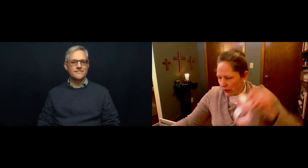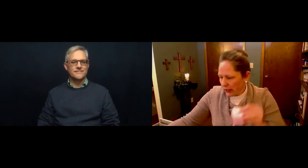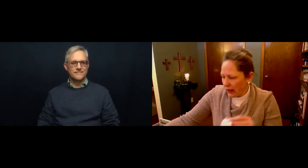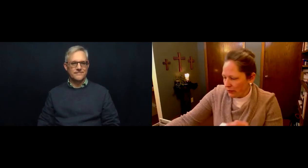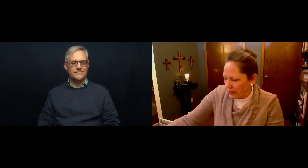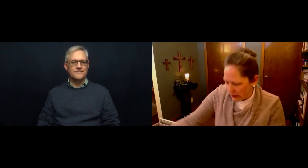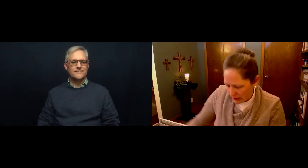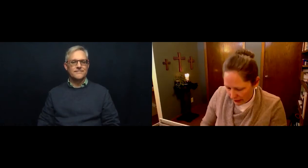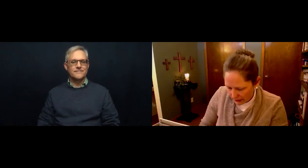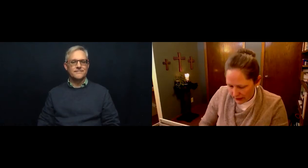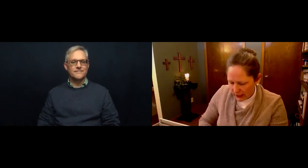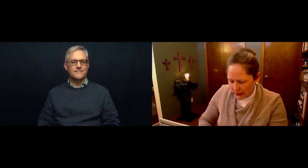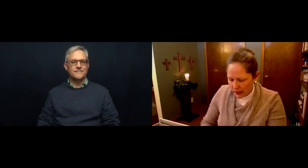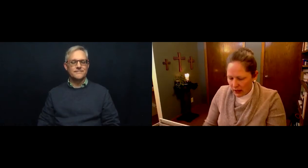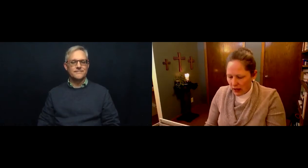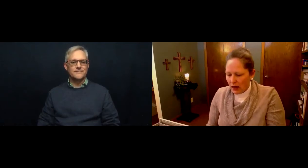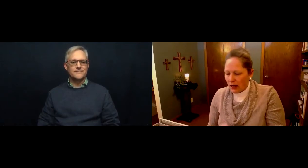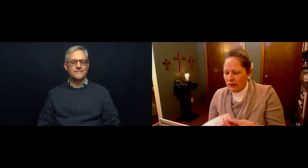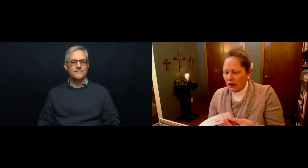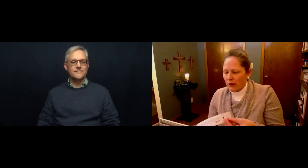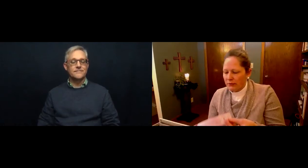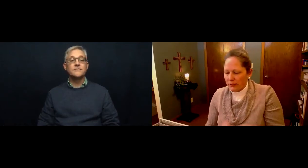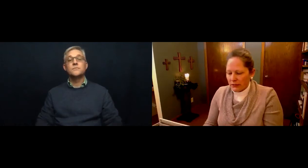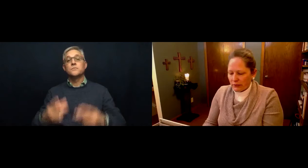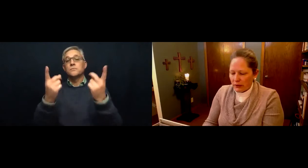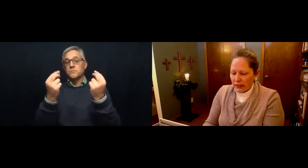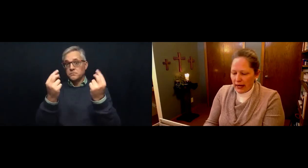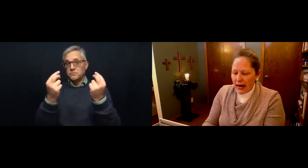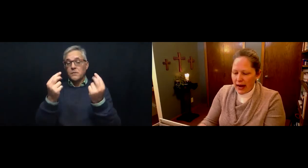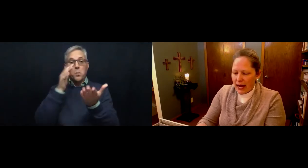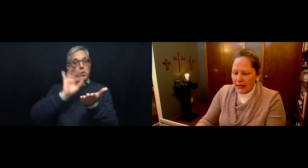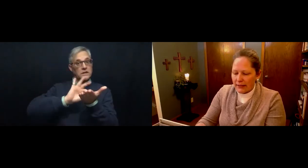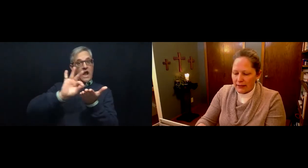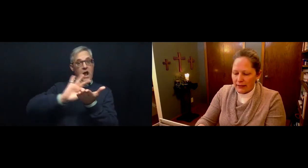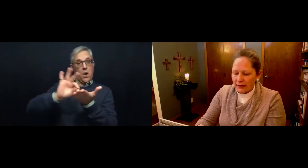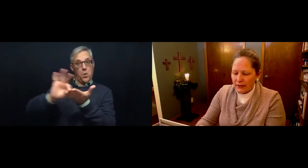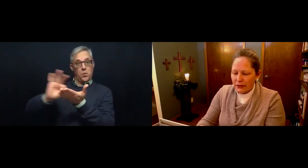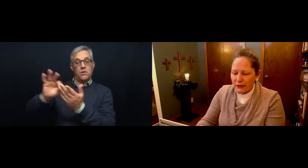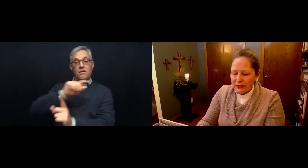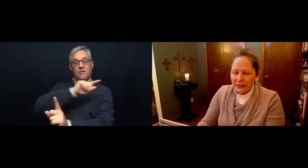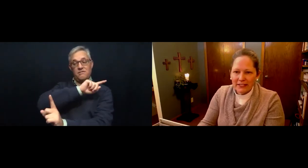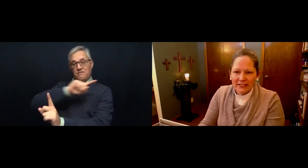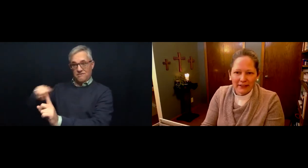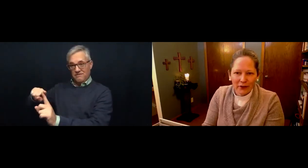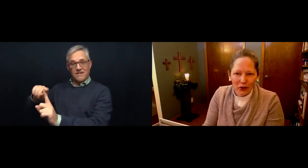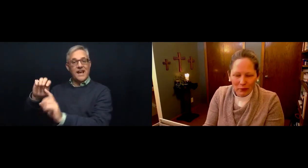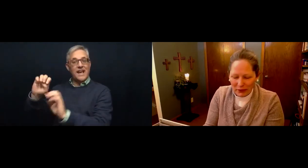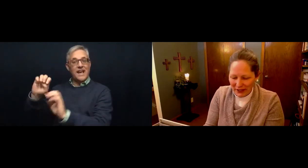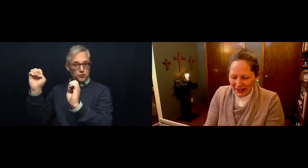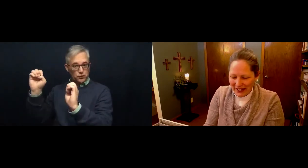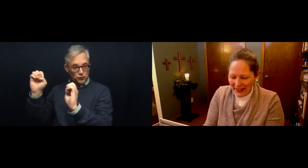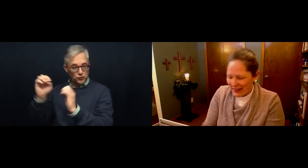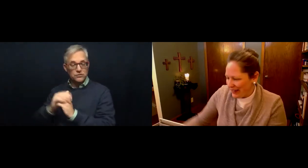See, and we're going to count the days up to Easter. We're going to add goodness and